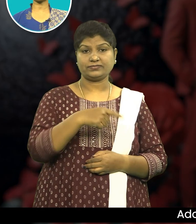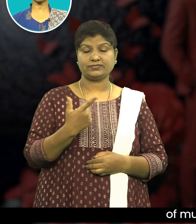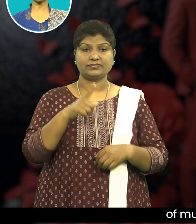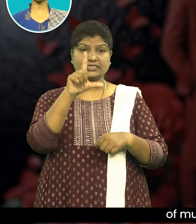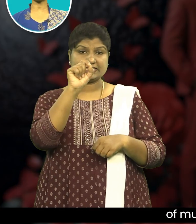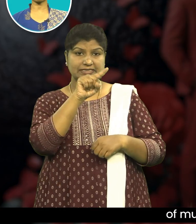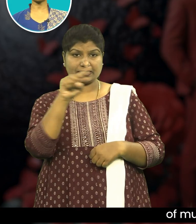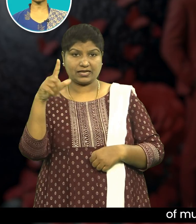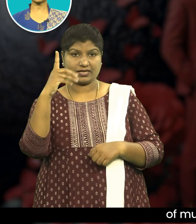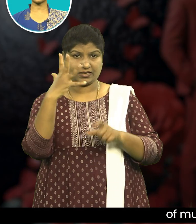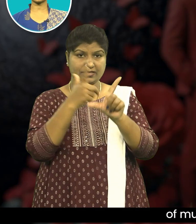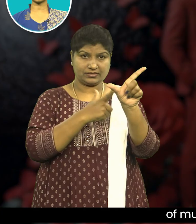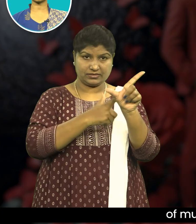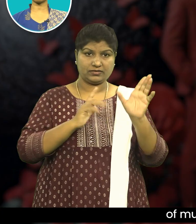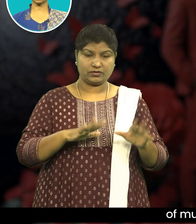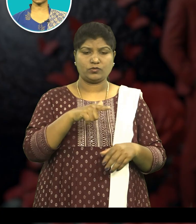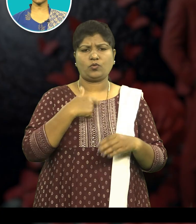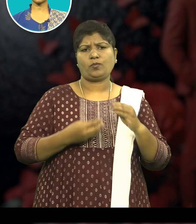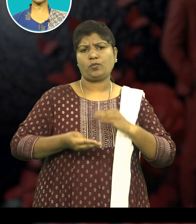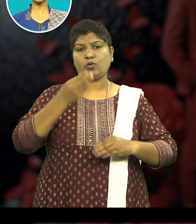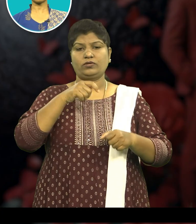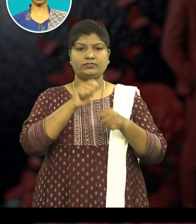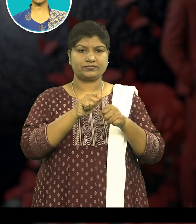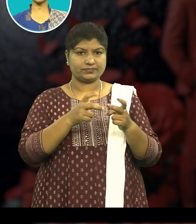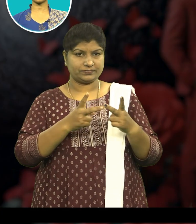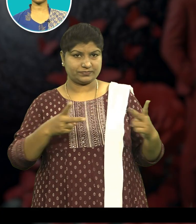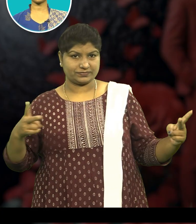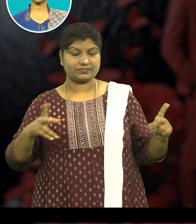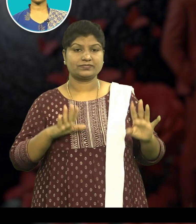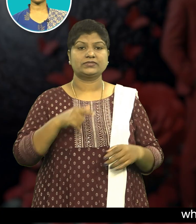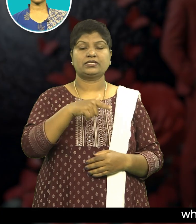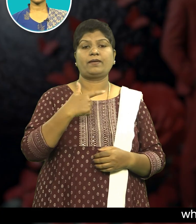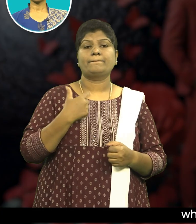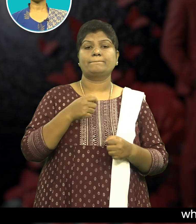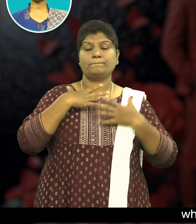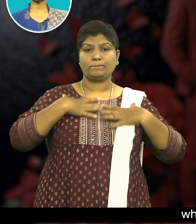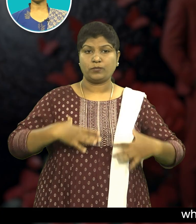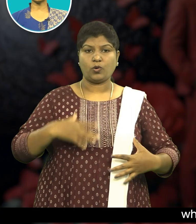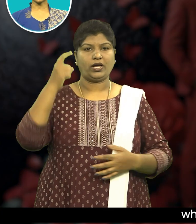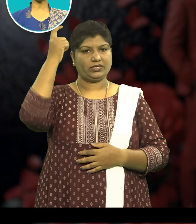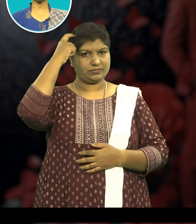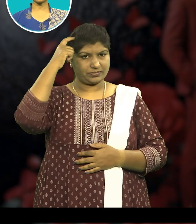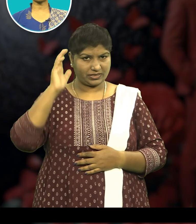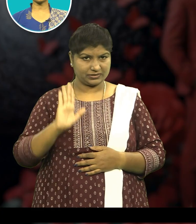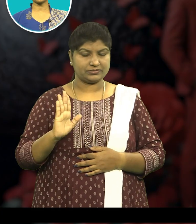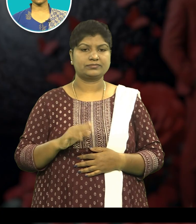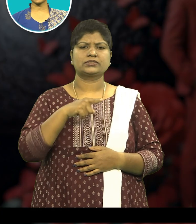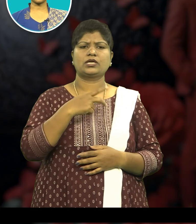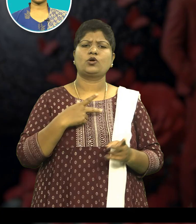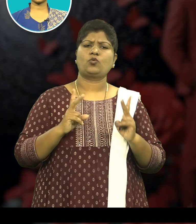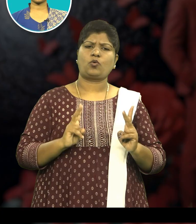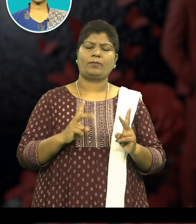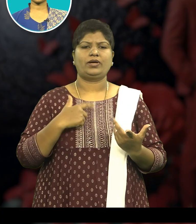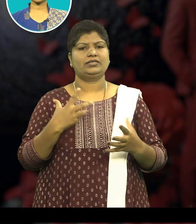Adolescence is a period of much activity in the body and mind, which is a normal part of